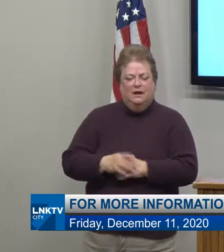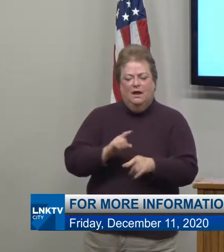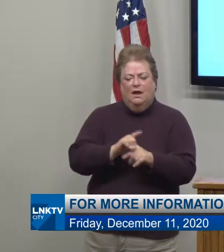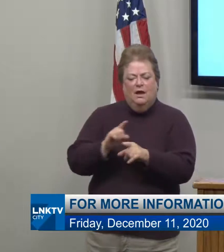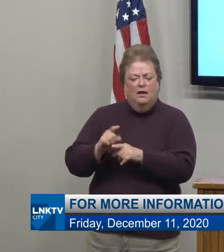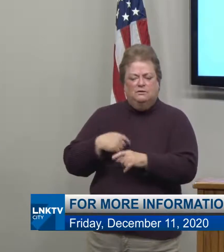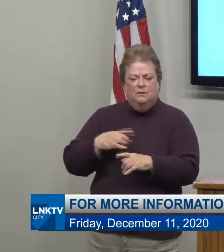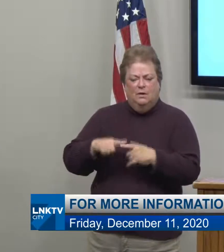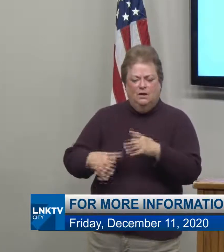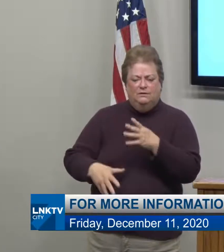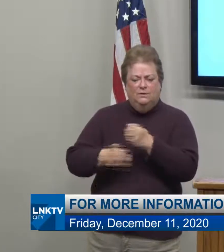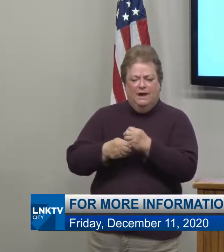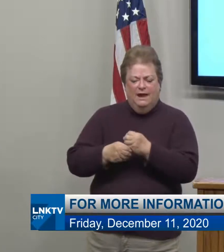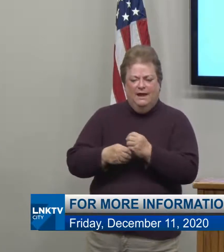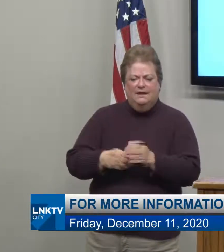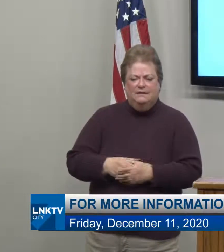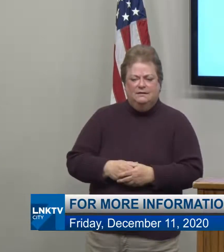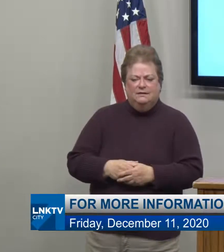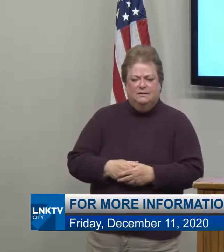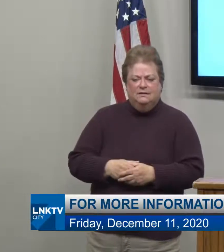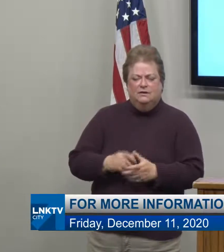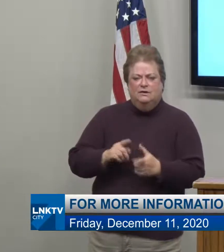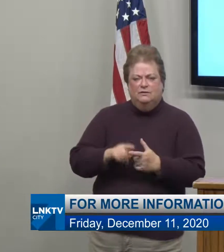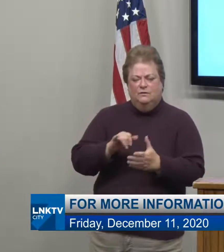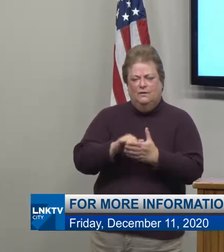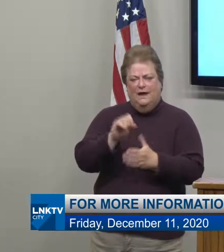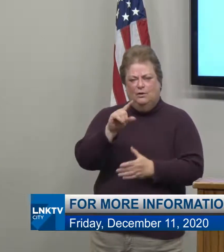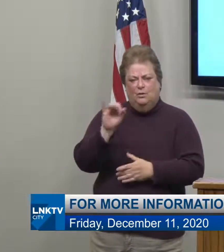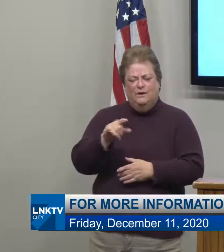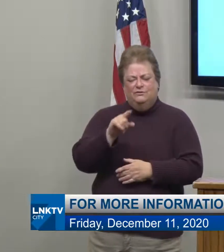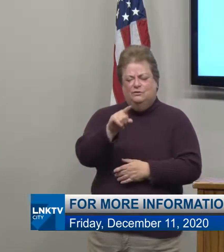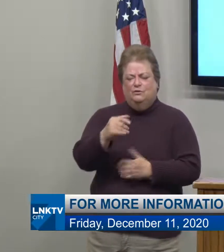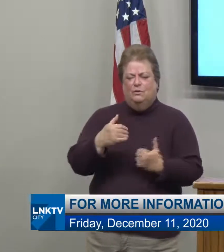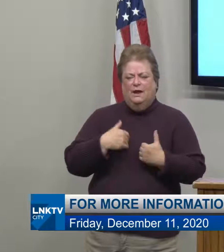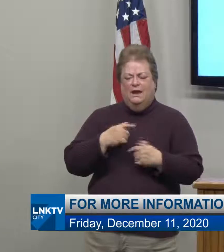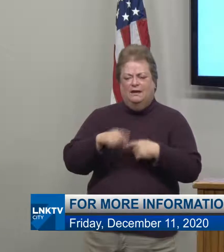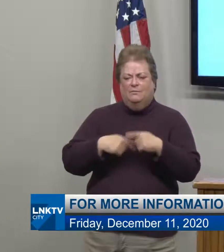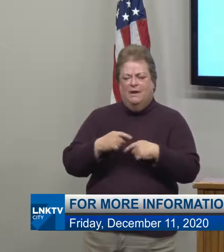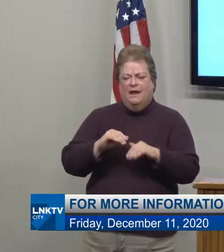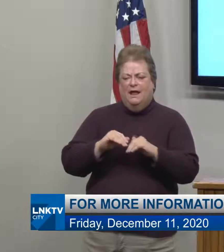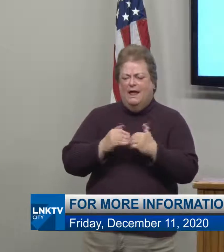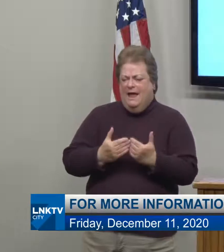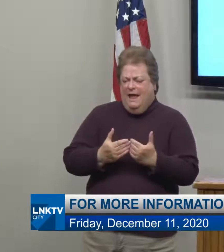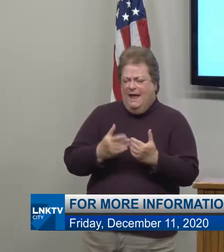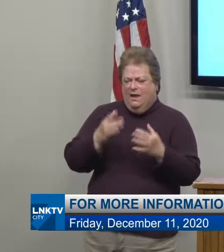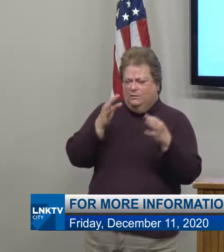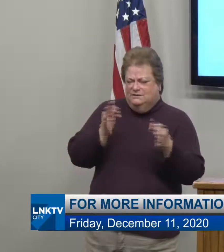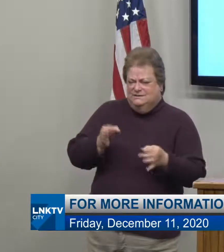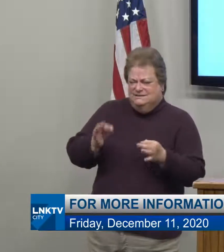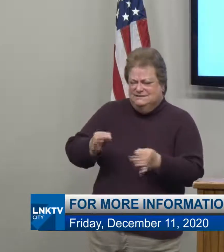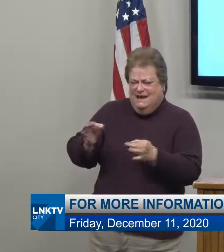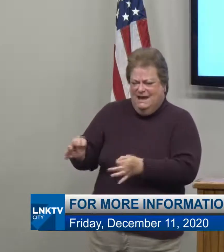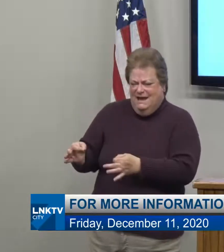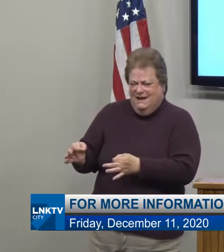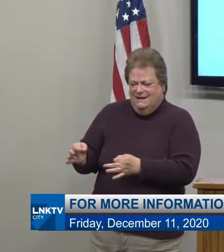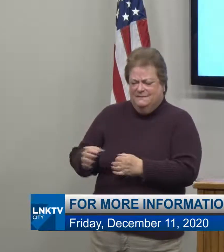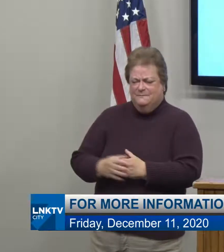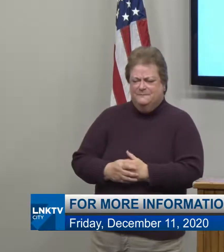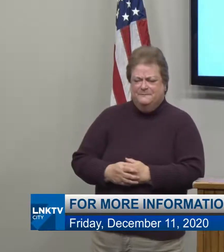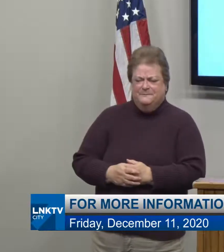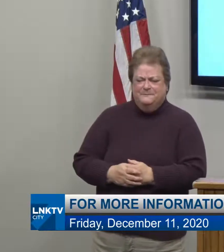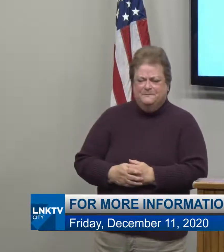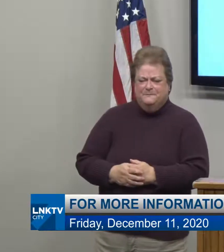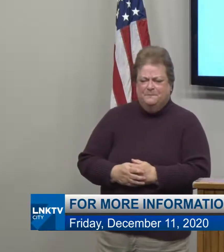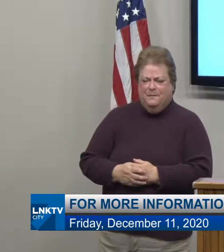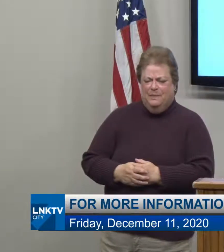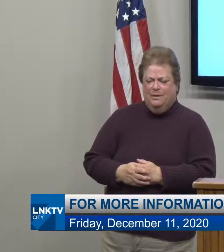add to the question you had about how things are decided, in the